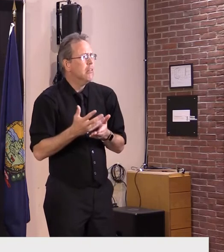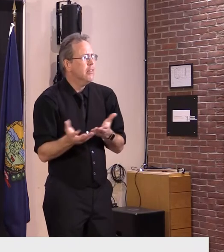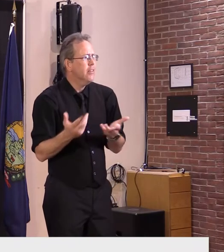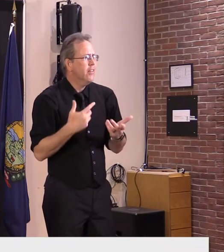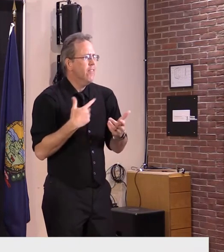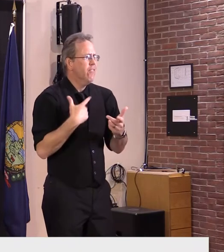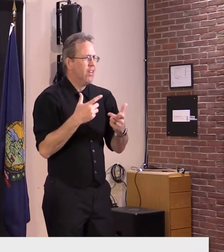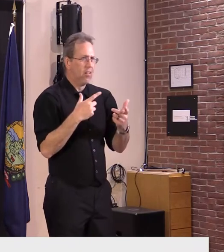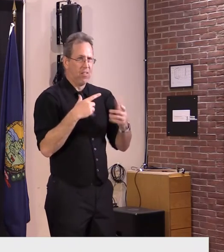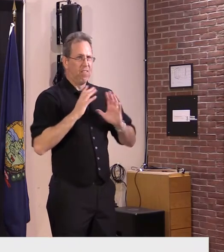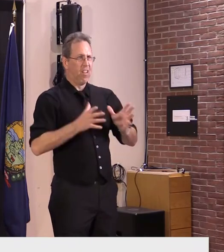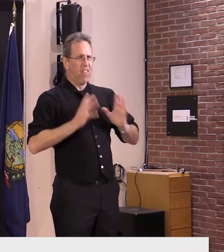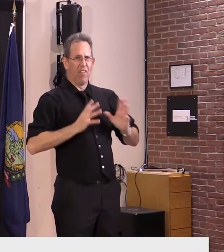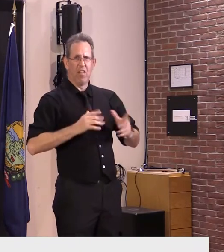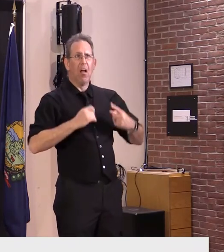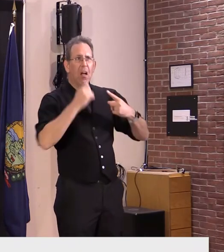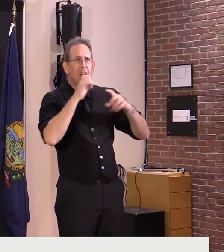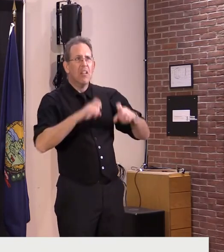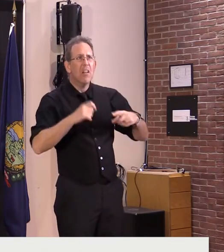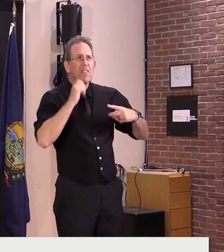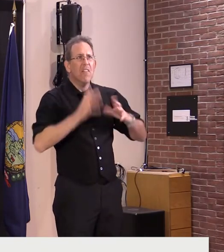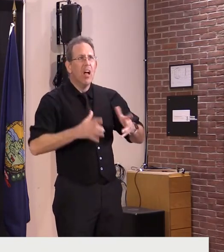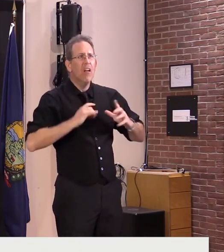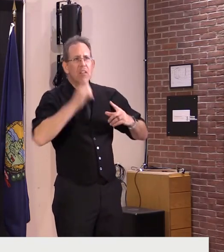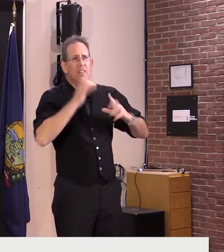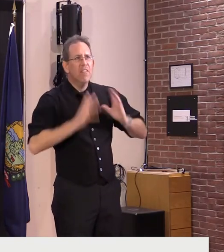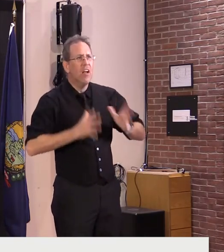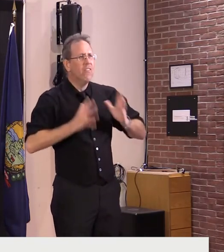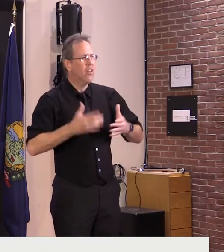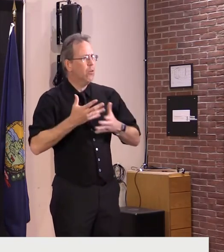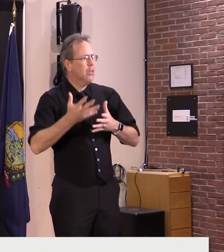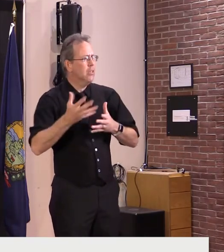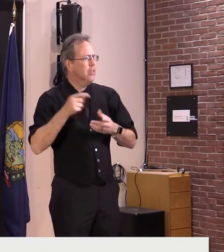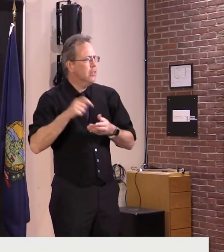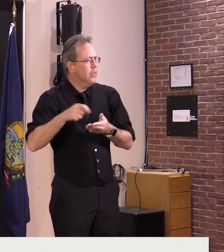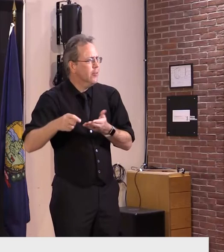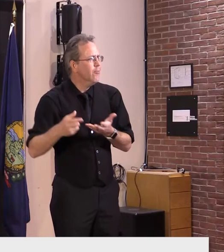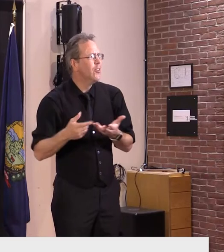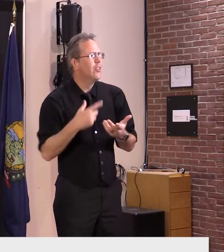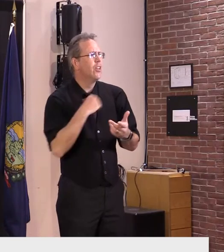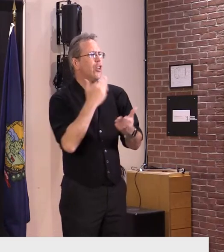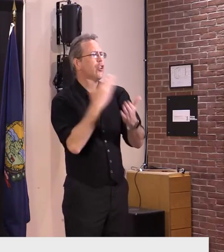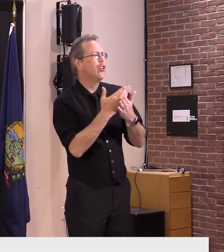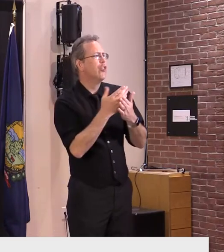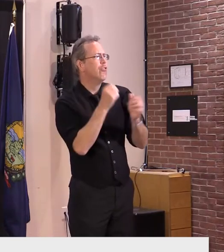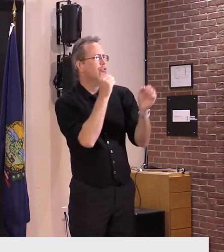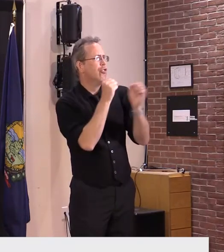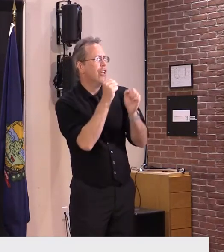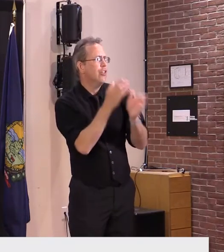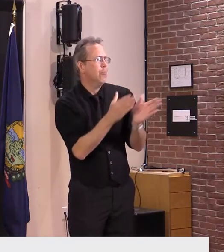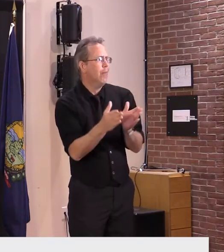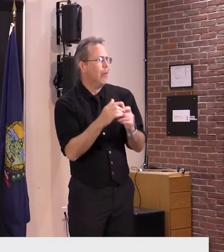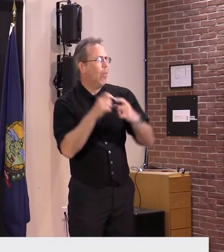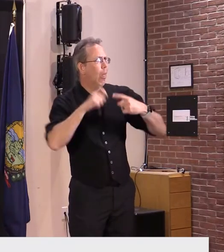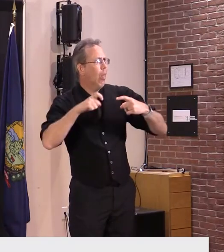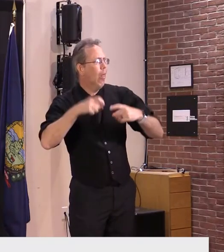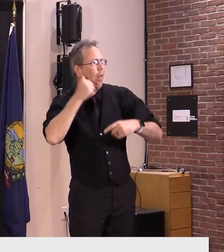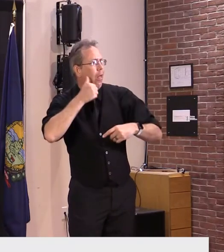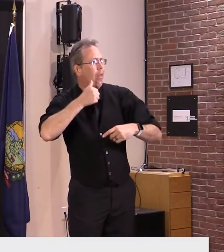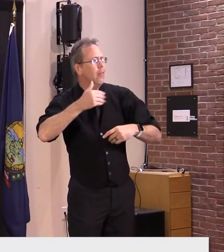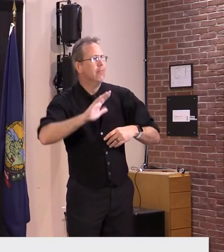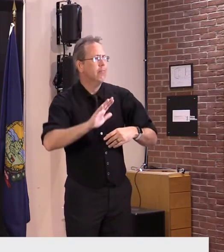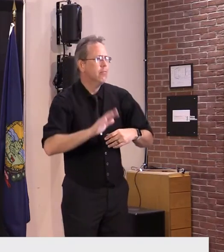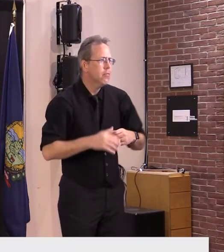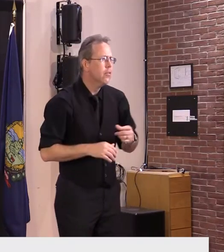time. That's probably not a good strategy, and we'll utilize their free tests and then they'd end up having to find